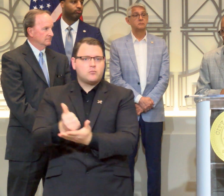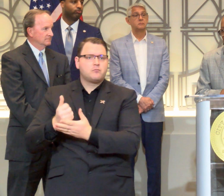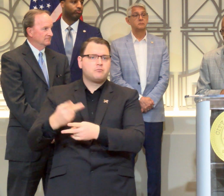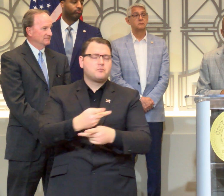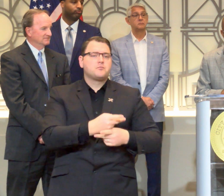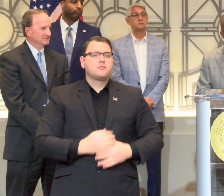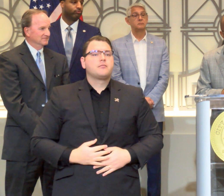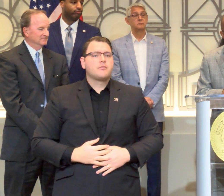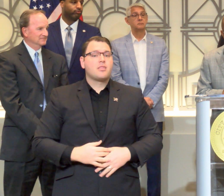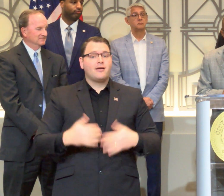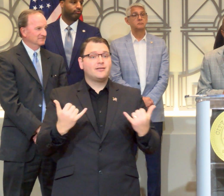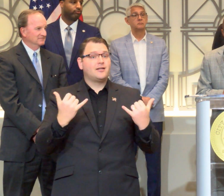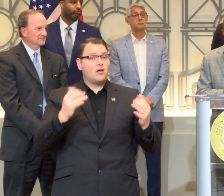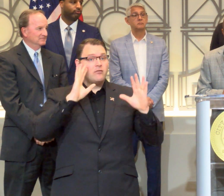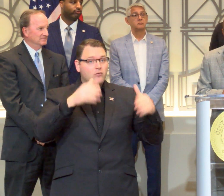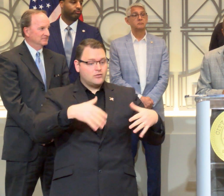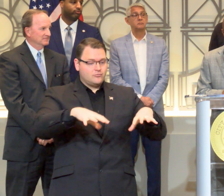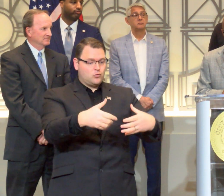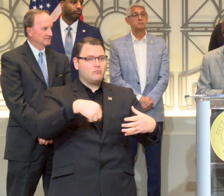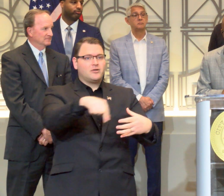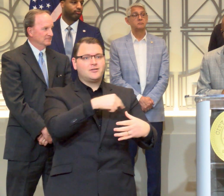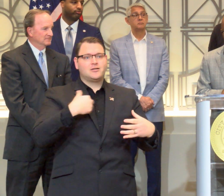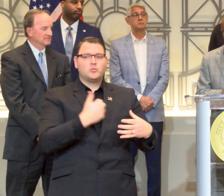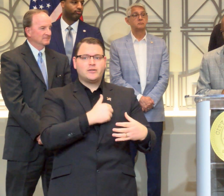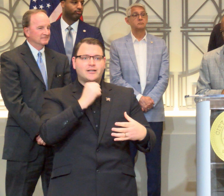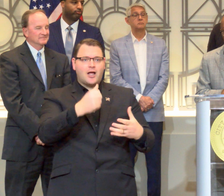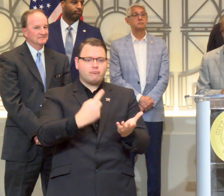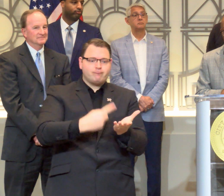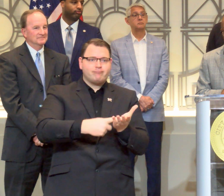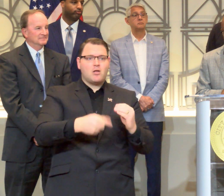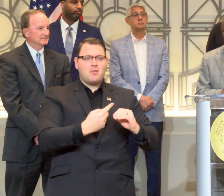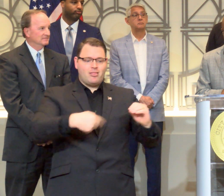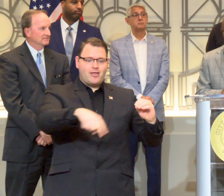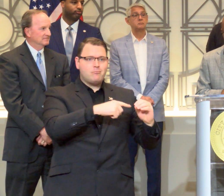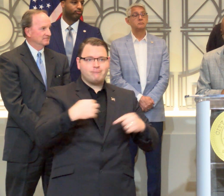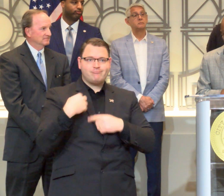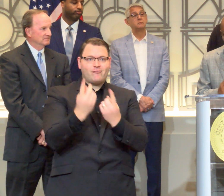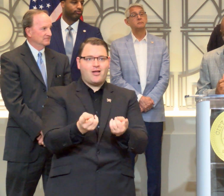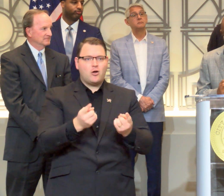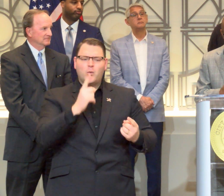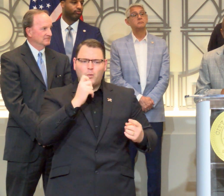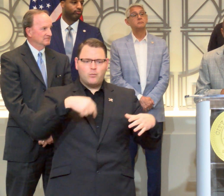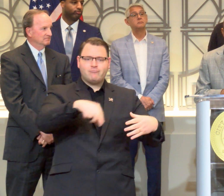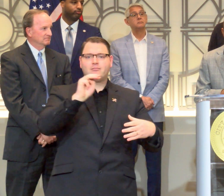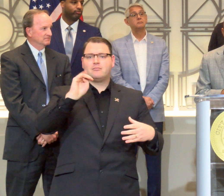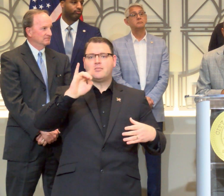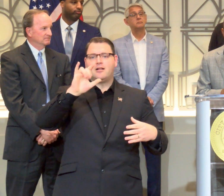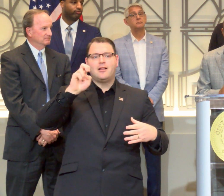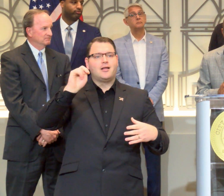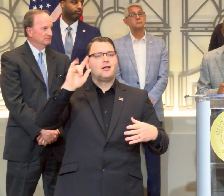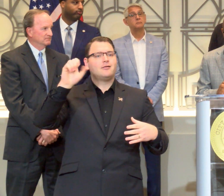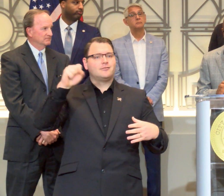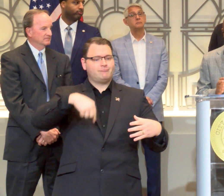group that we haven't spent a lot of time in Houston and in this region talking about, and that's the millennials.